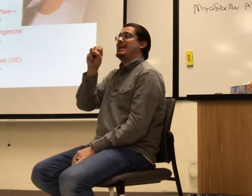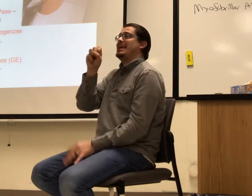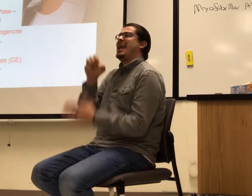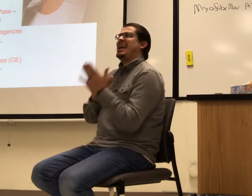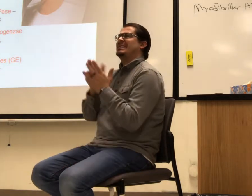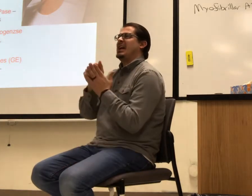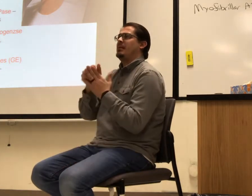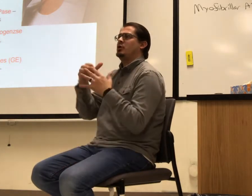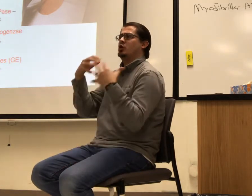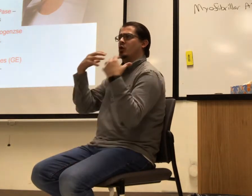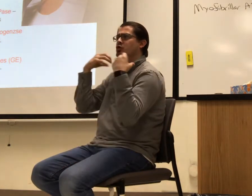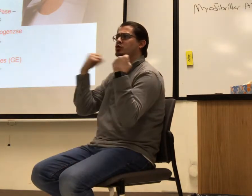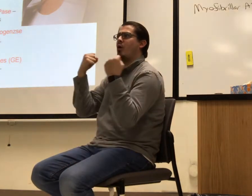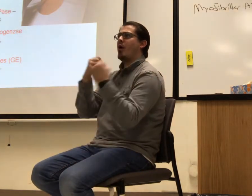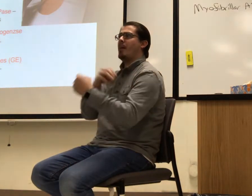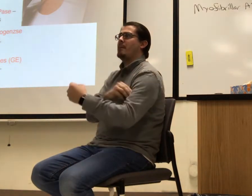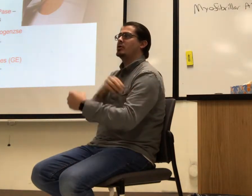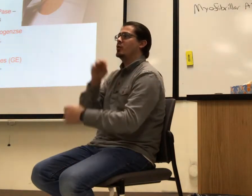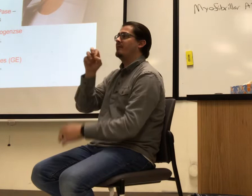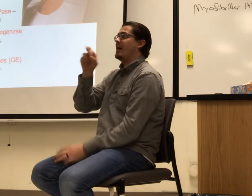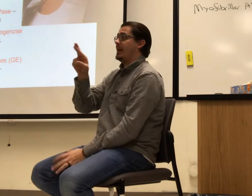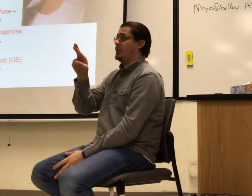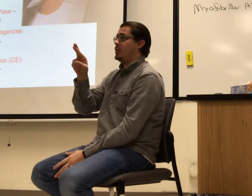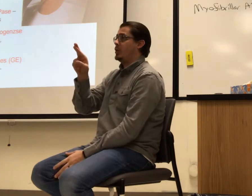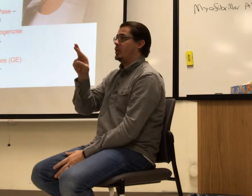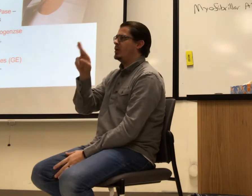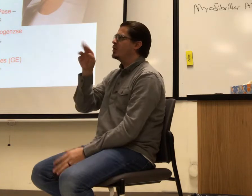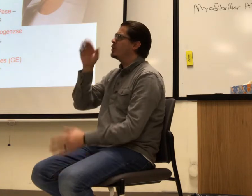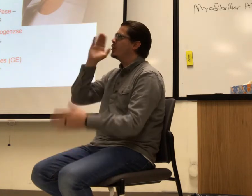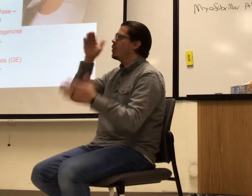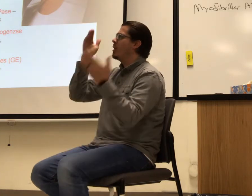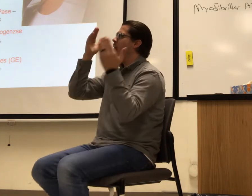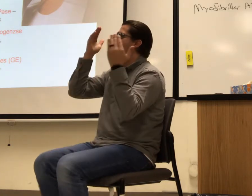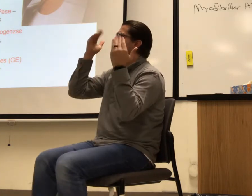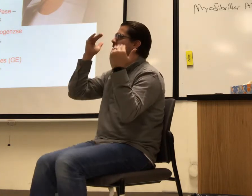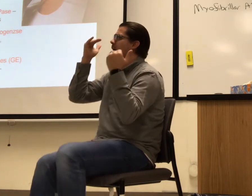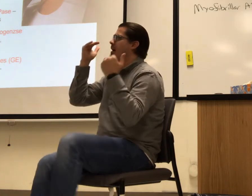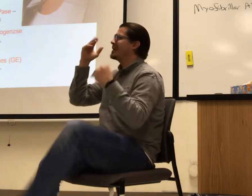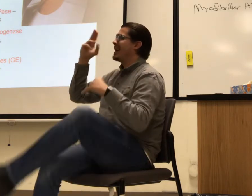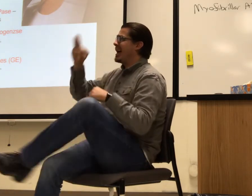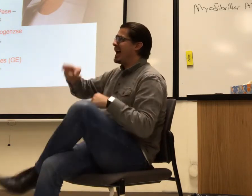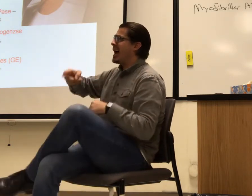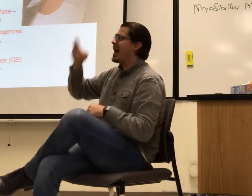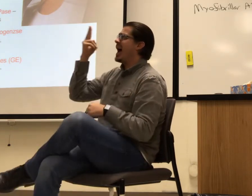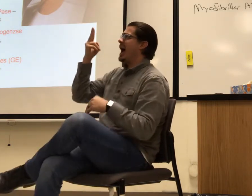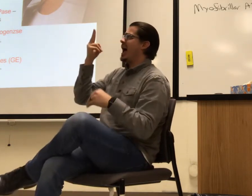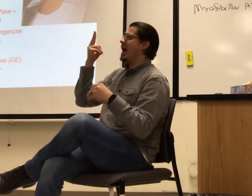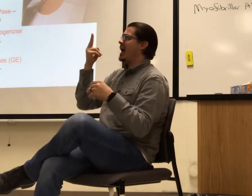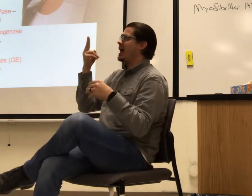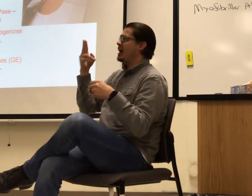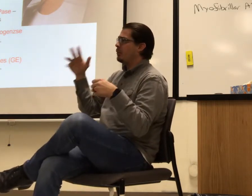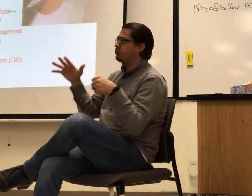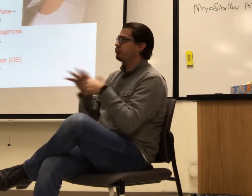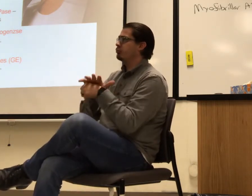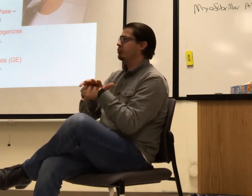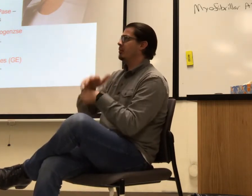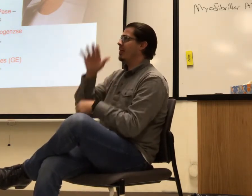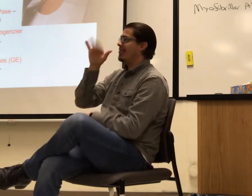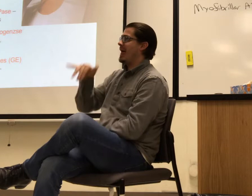you're a strong muscle fiber, you would expect a high content of this